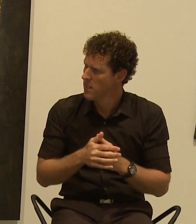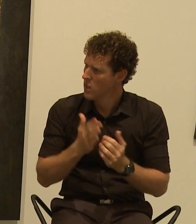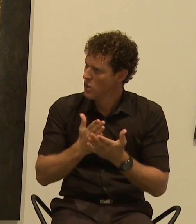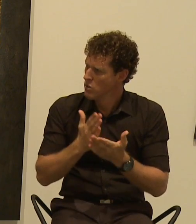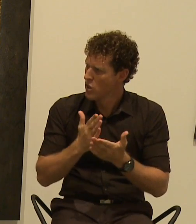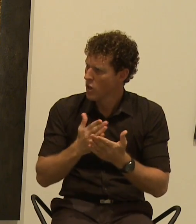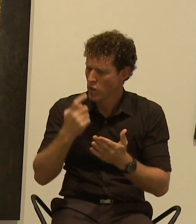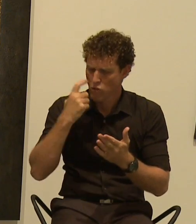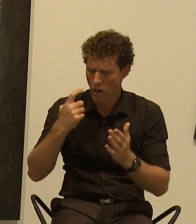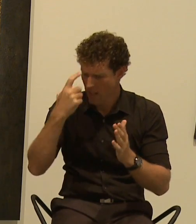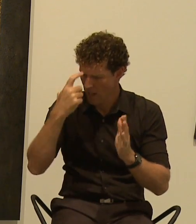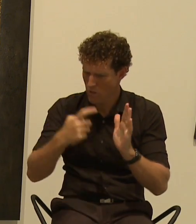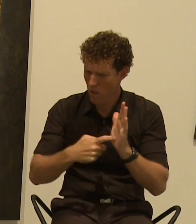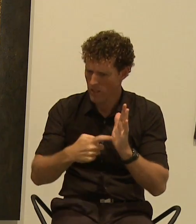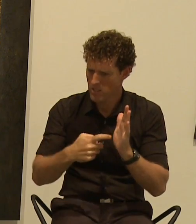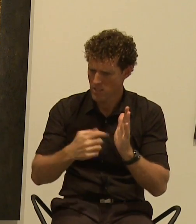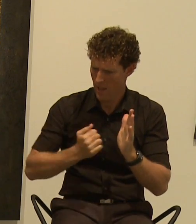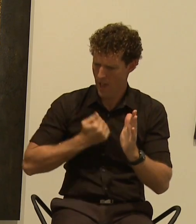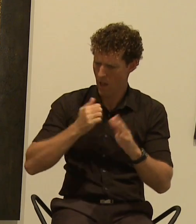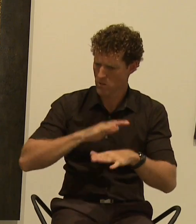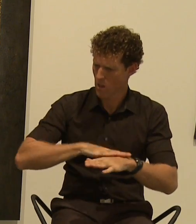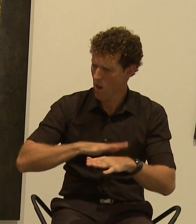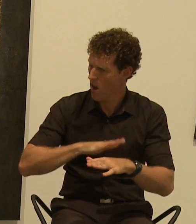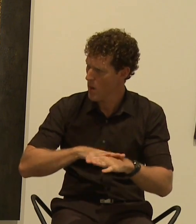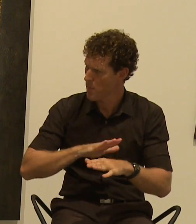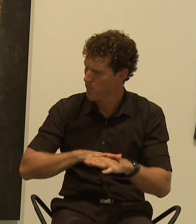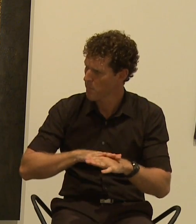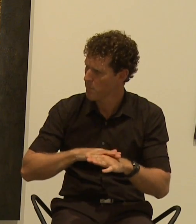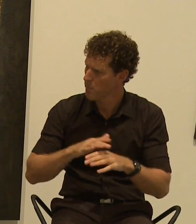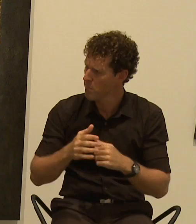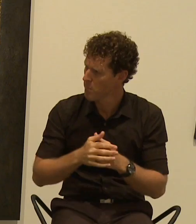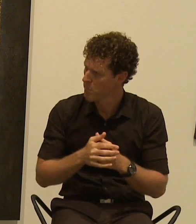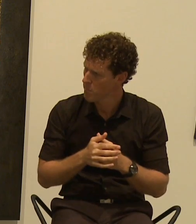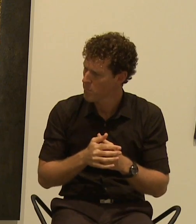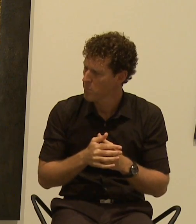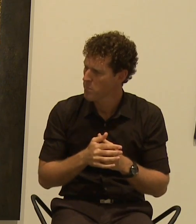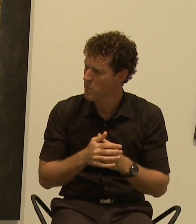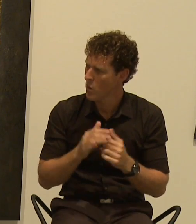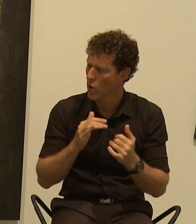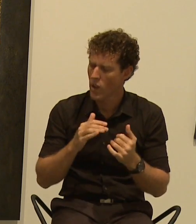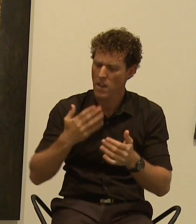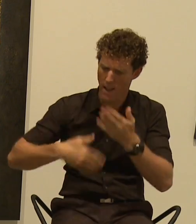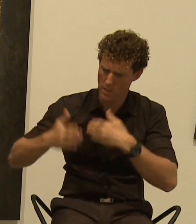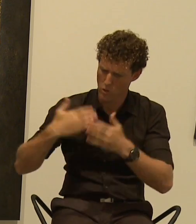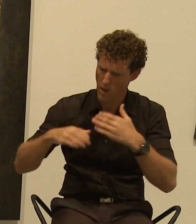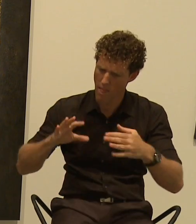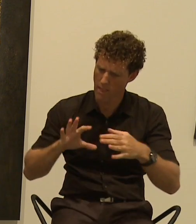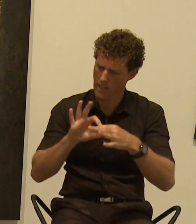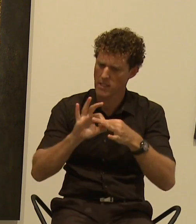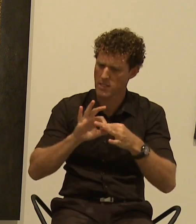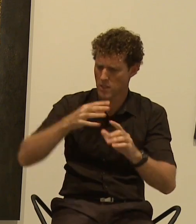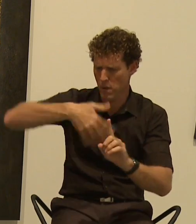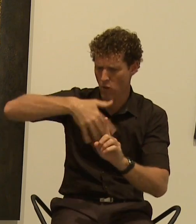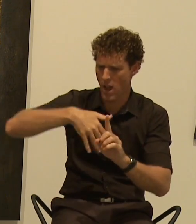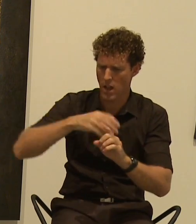acknowledging that our memory of an event or an idea or a story is